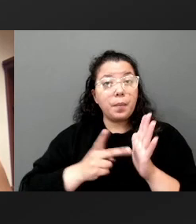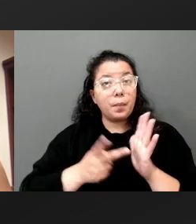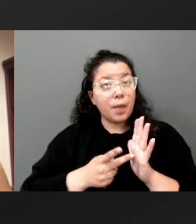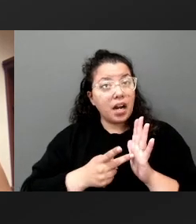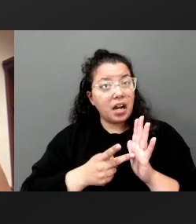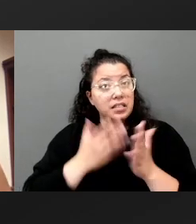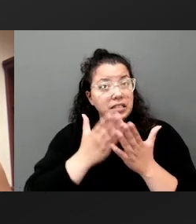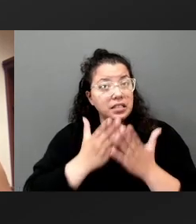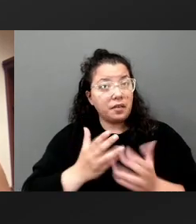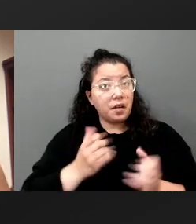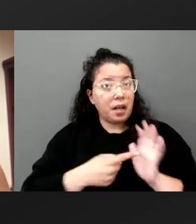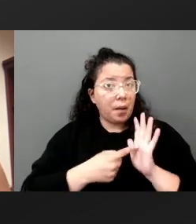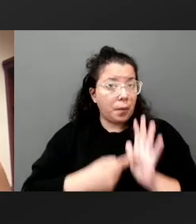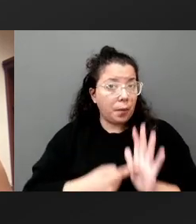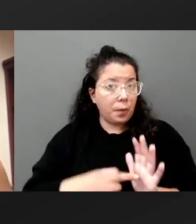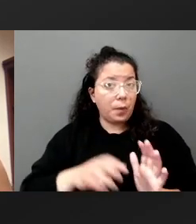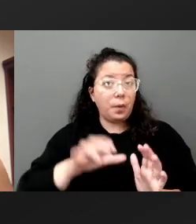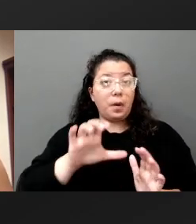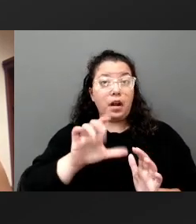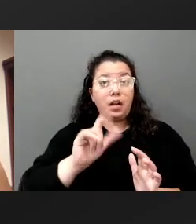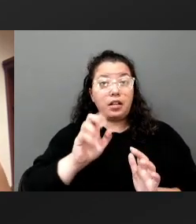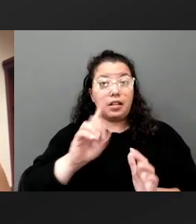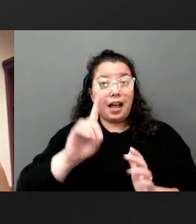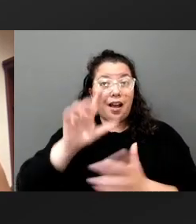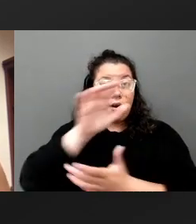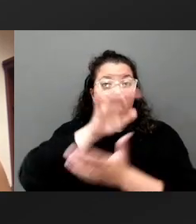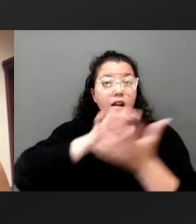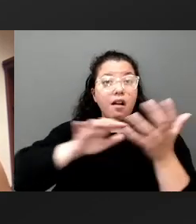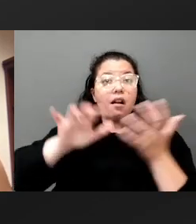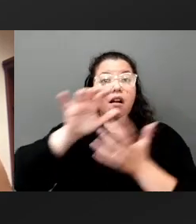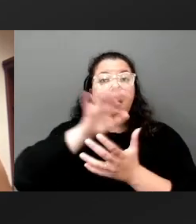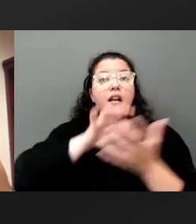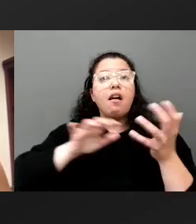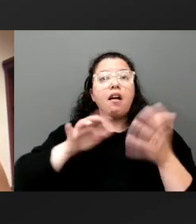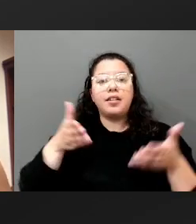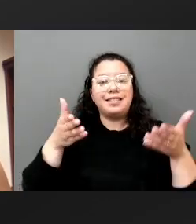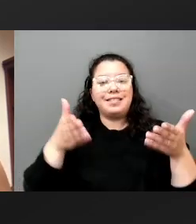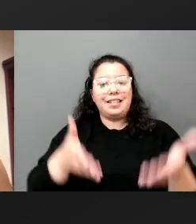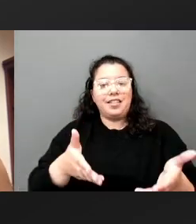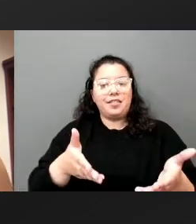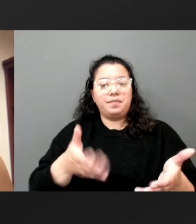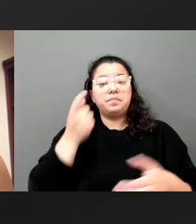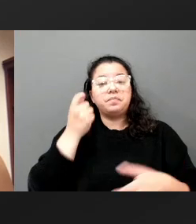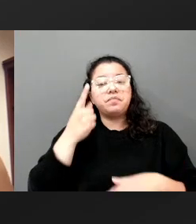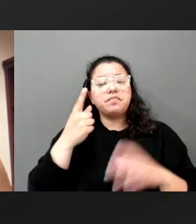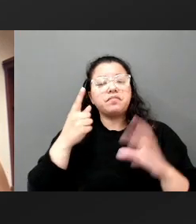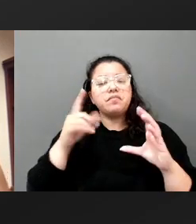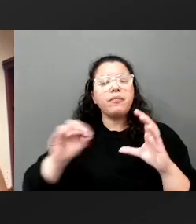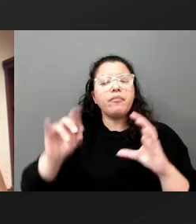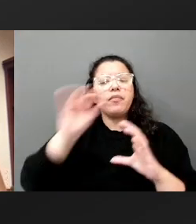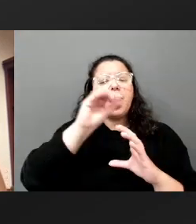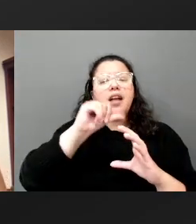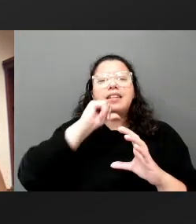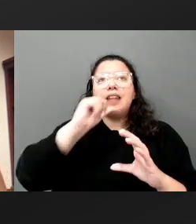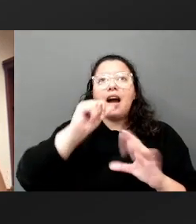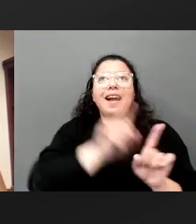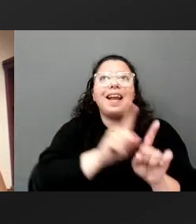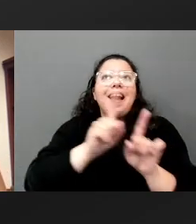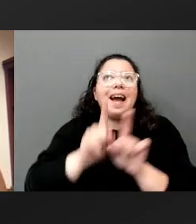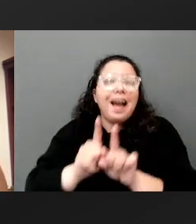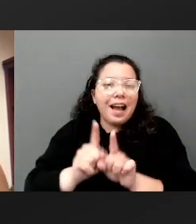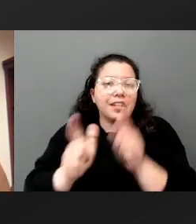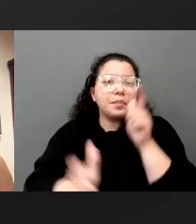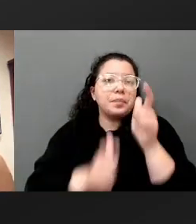the size, the amplitude of the water features are not quite as large as predicted if it was a truly clear,